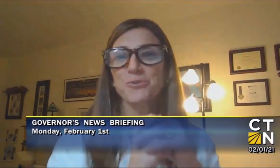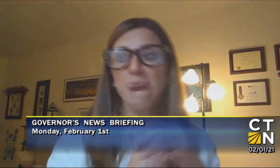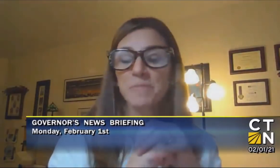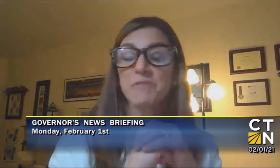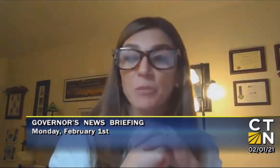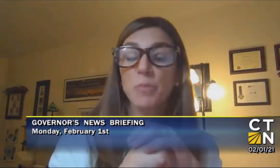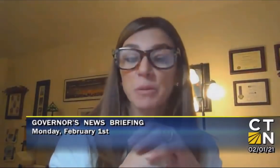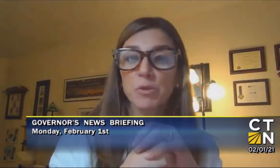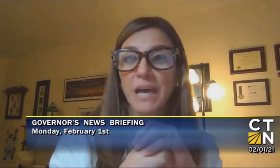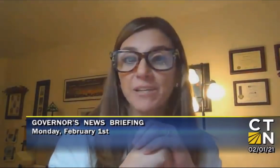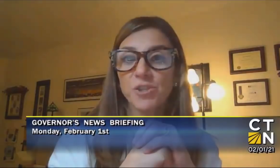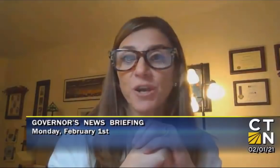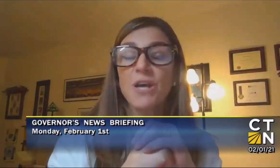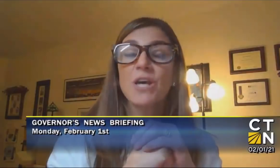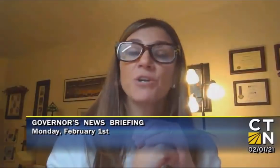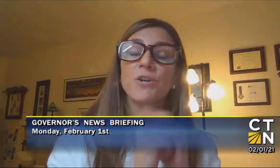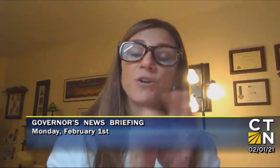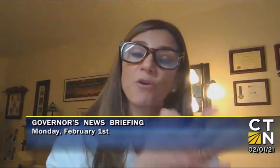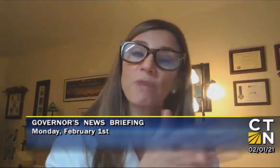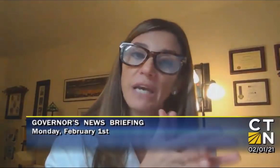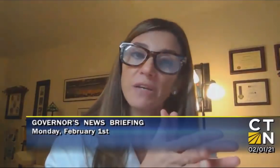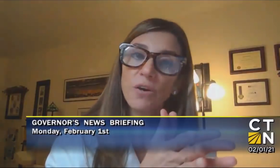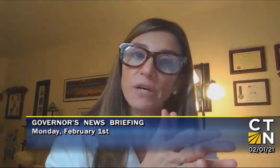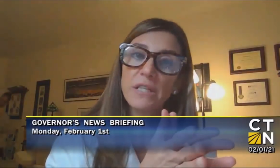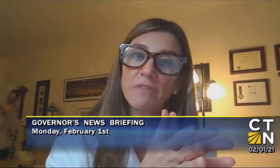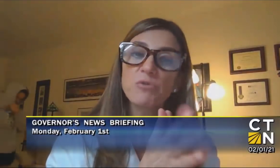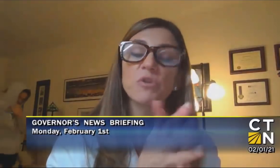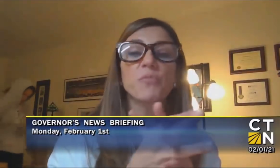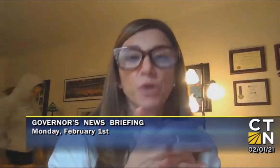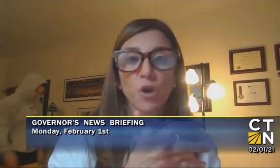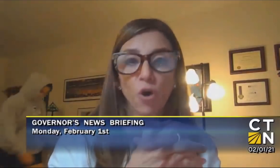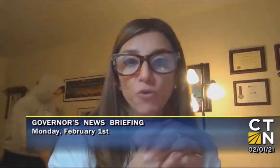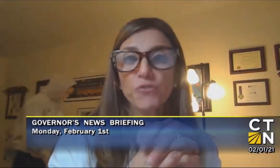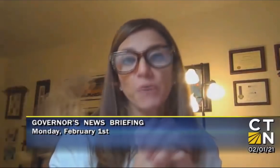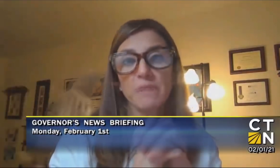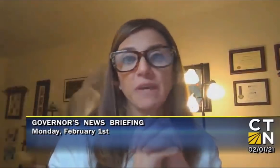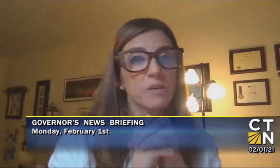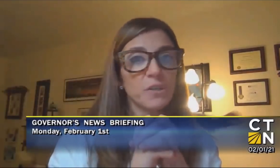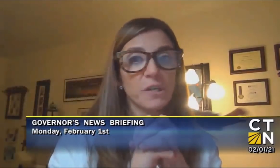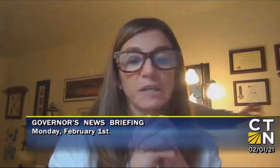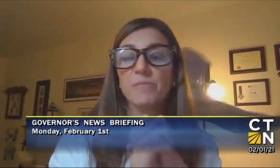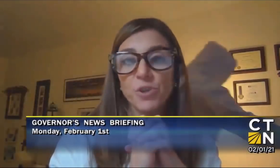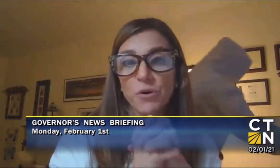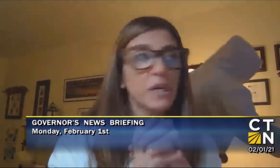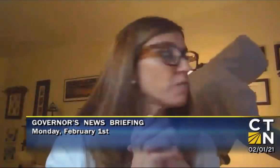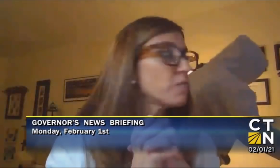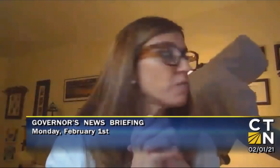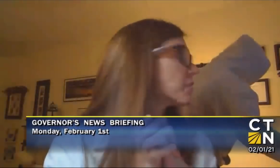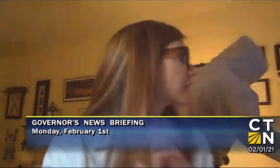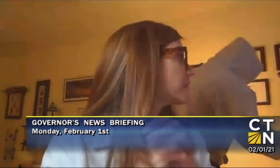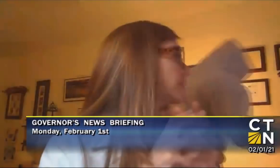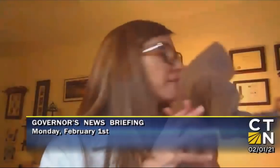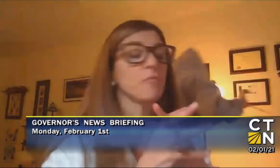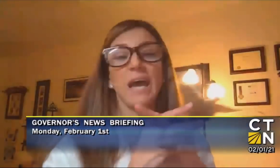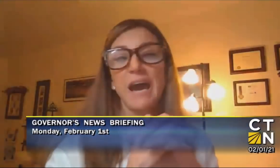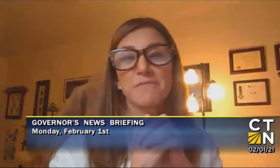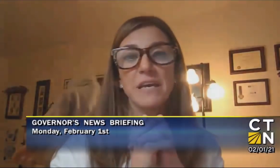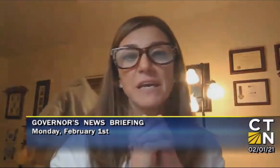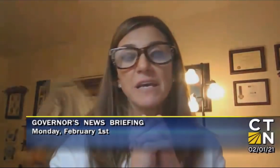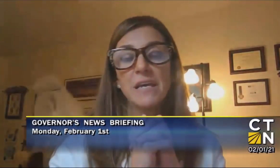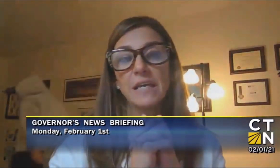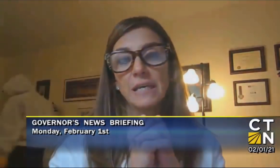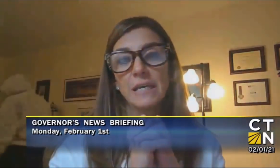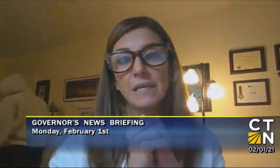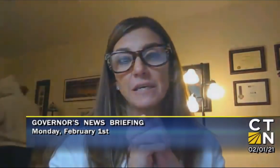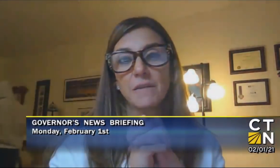us into developing protection, not only in young individuals, but also in the elderly. The majority of the vaccines